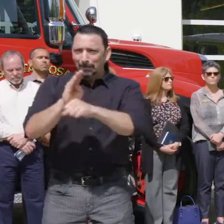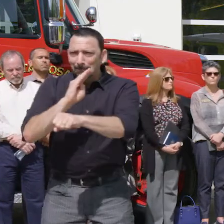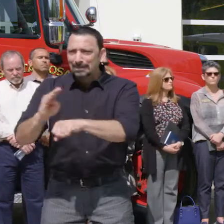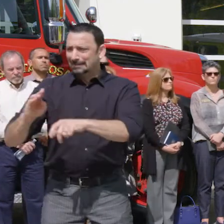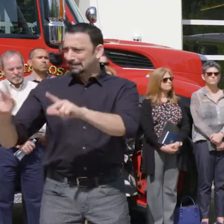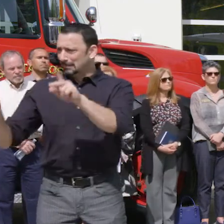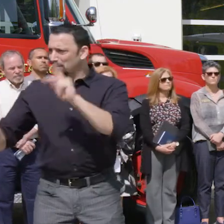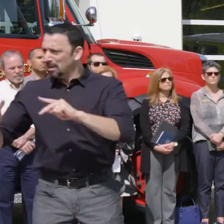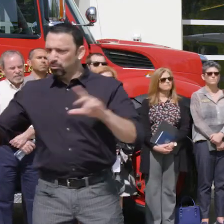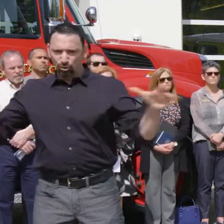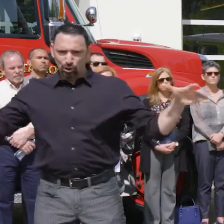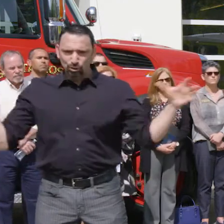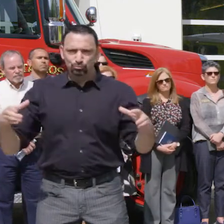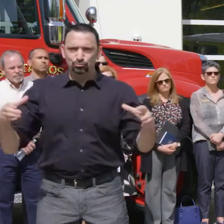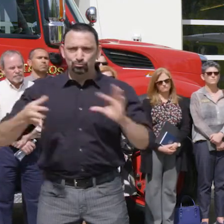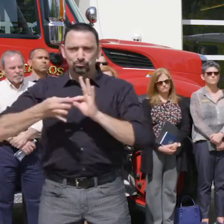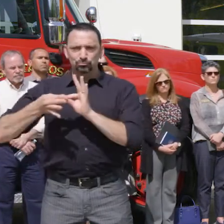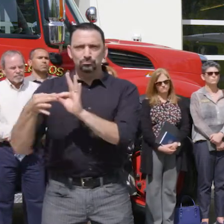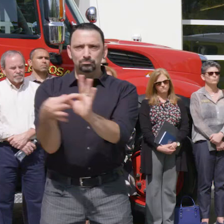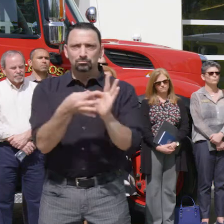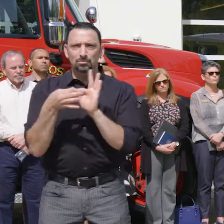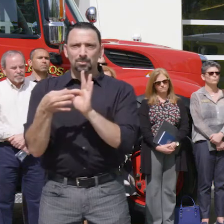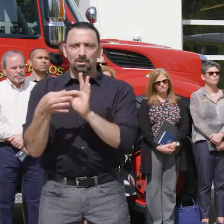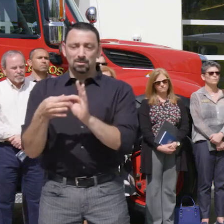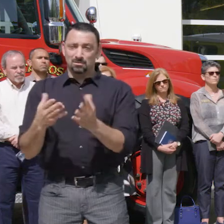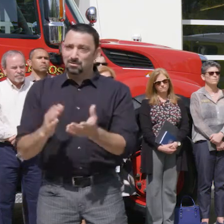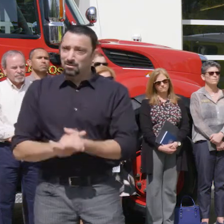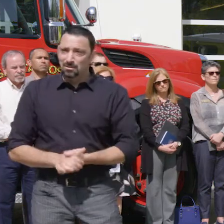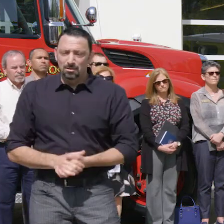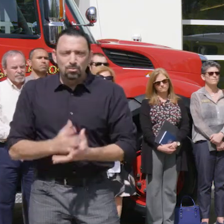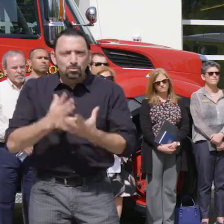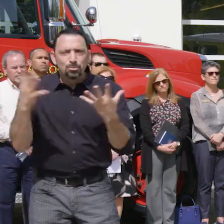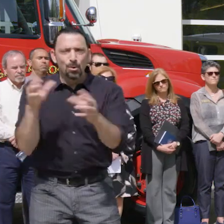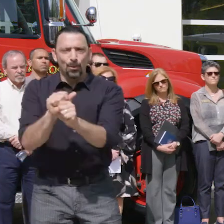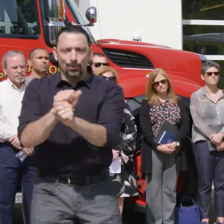of community approach. I can't say enough about